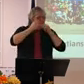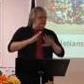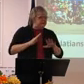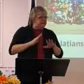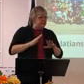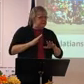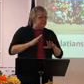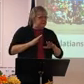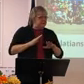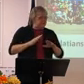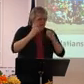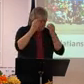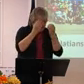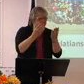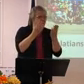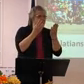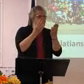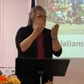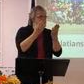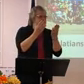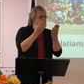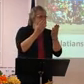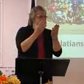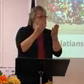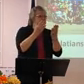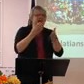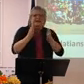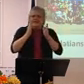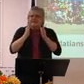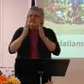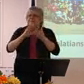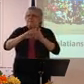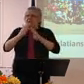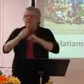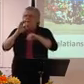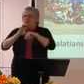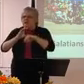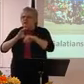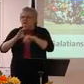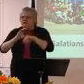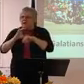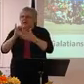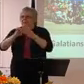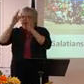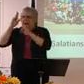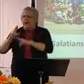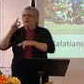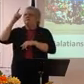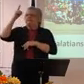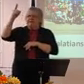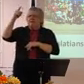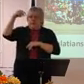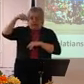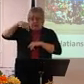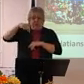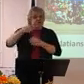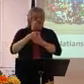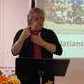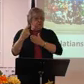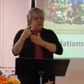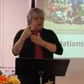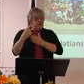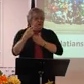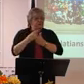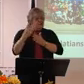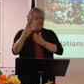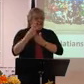Blessing of obedience. Let's be a church that honors God this week, in the next